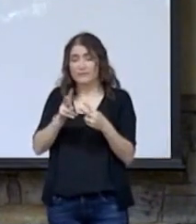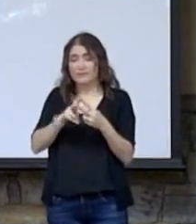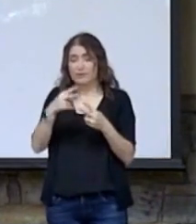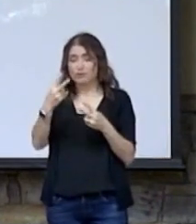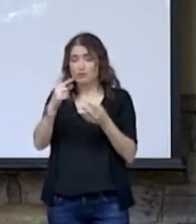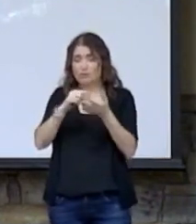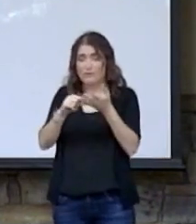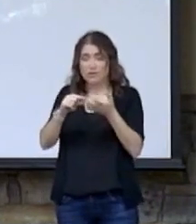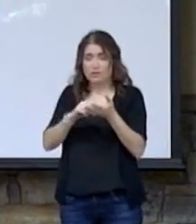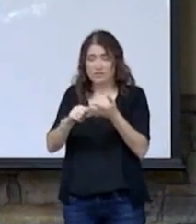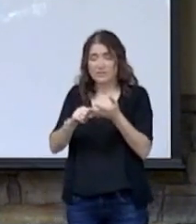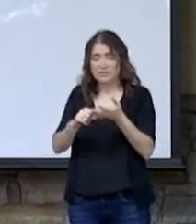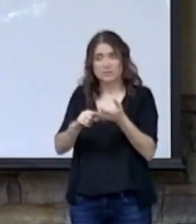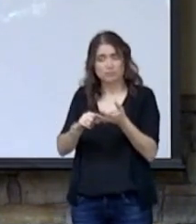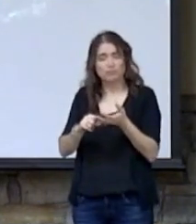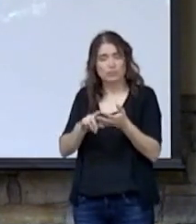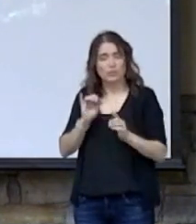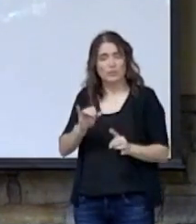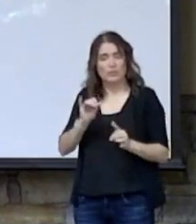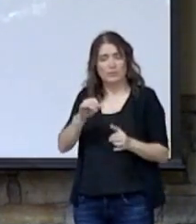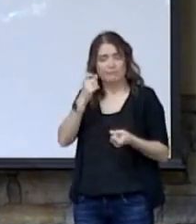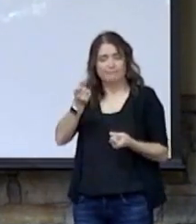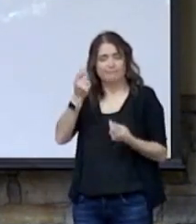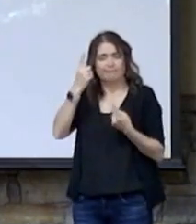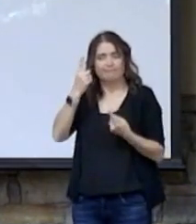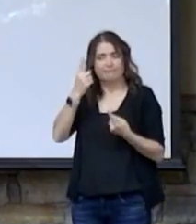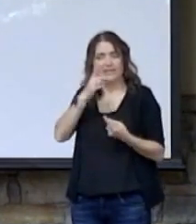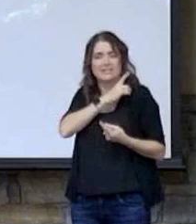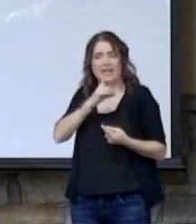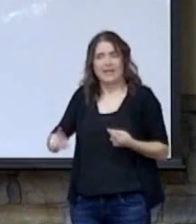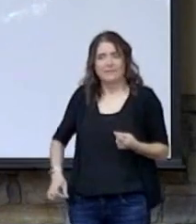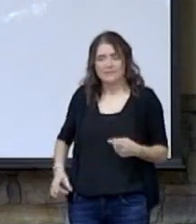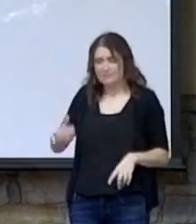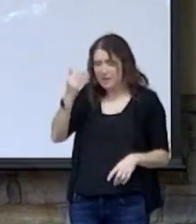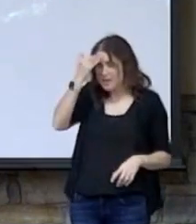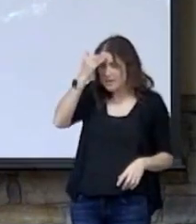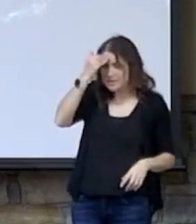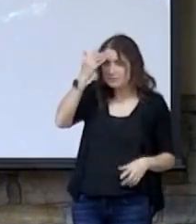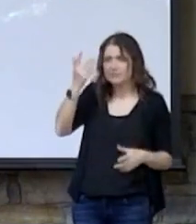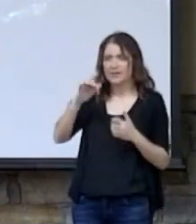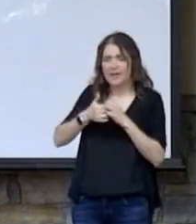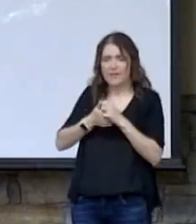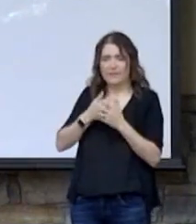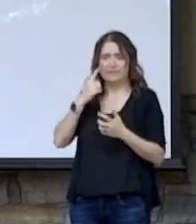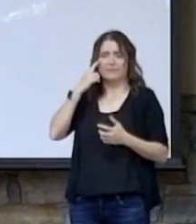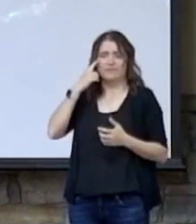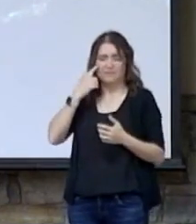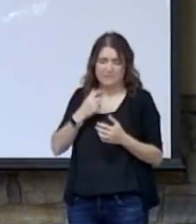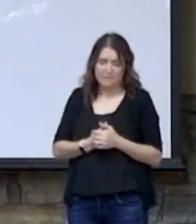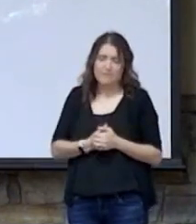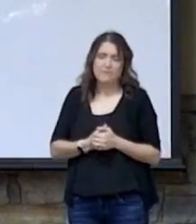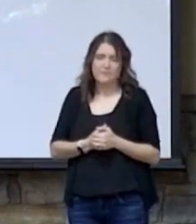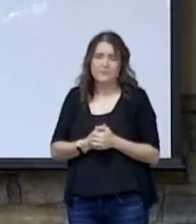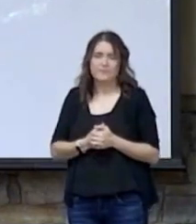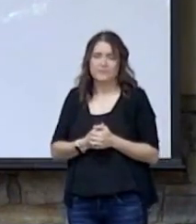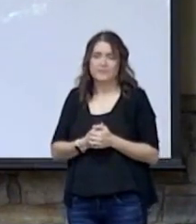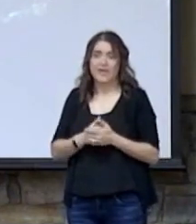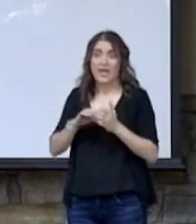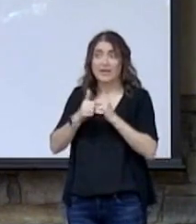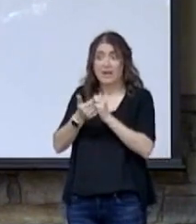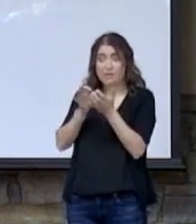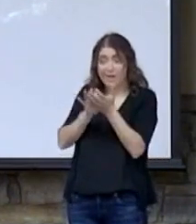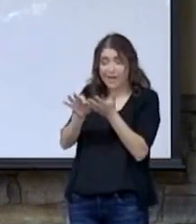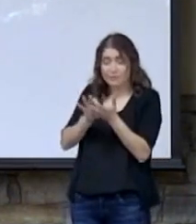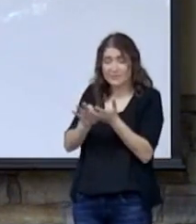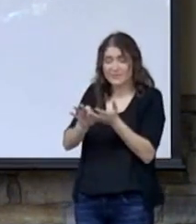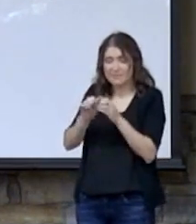verses, we get some insight into David's mind and his way of thinking, and how counting his